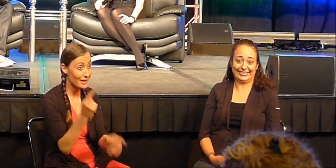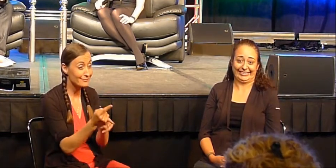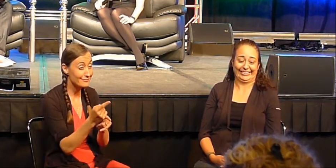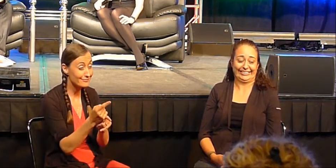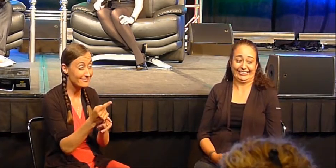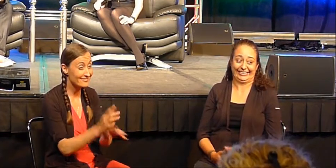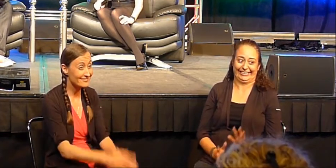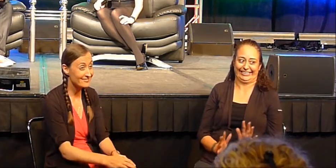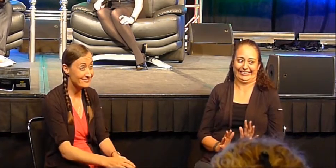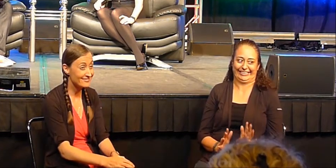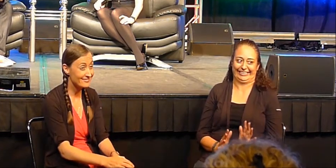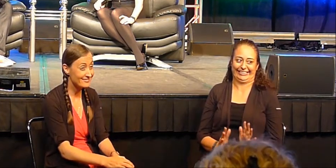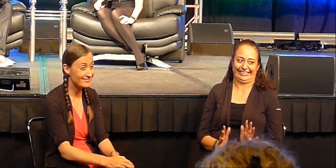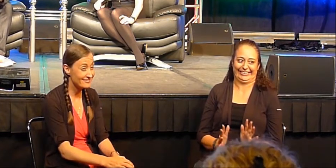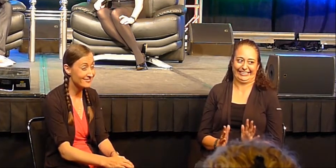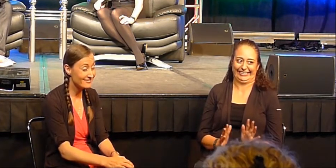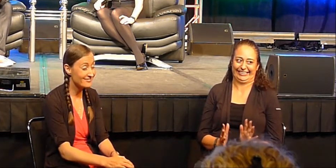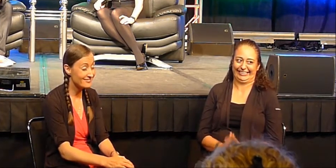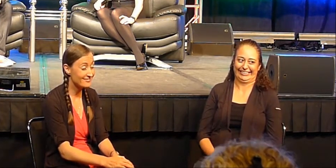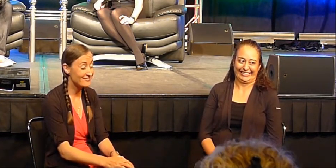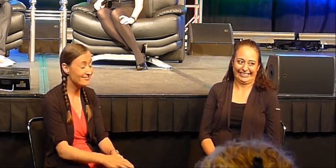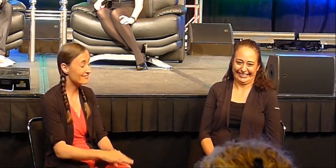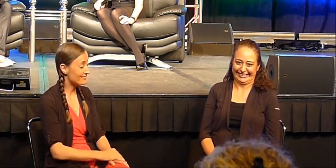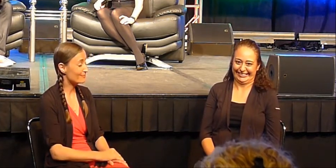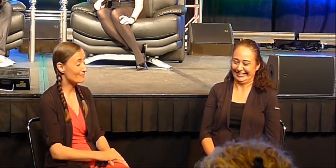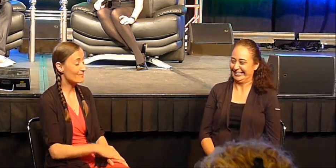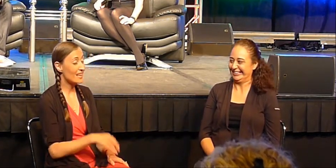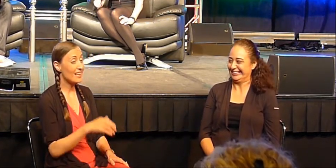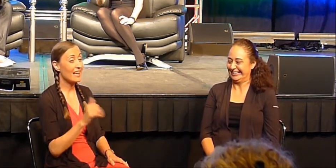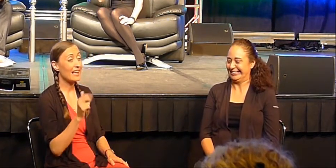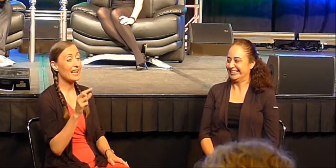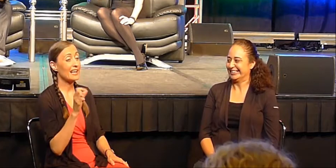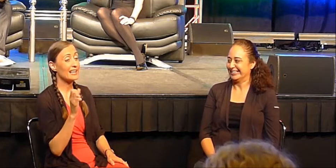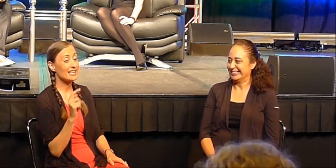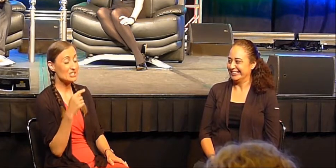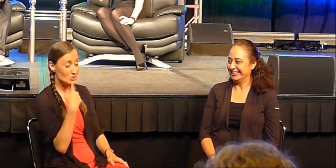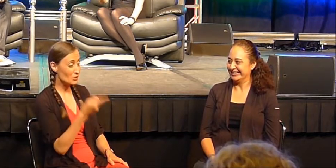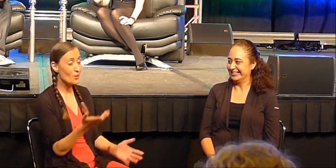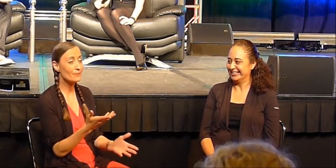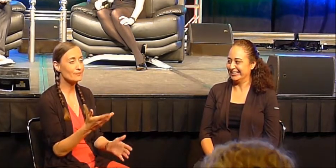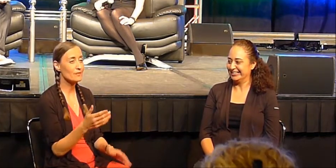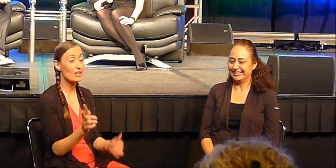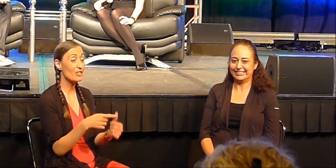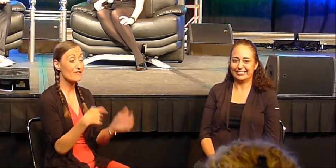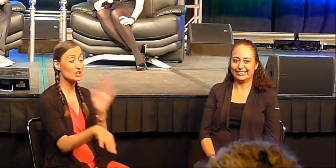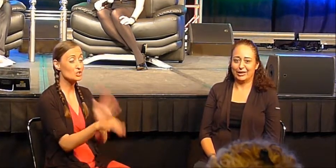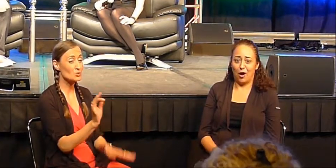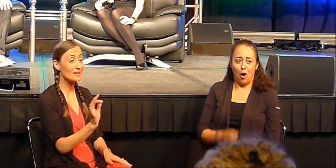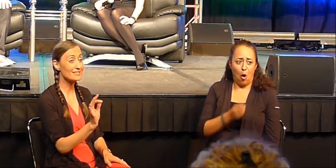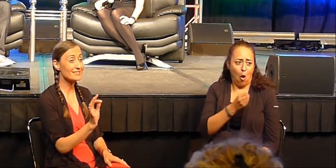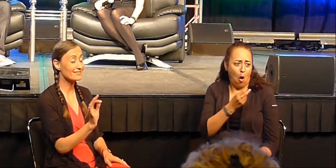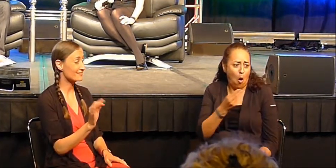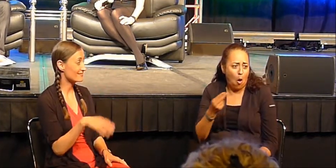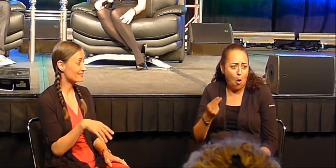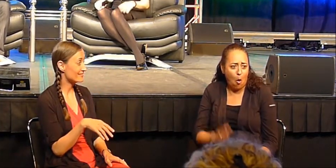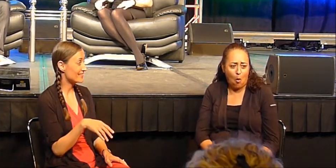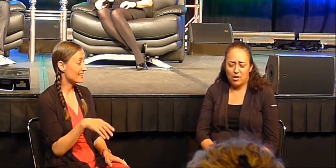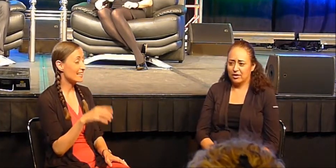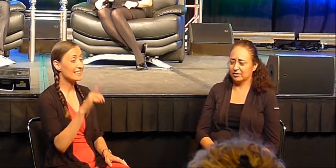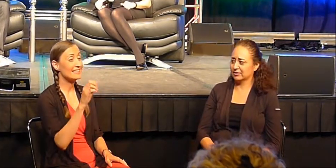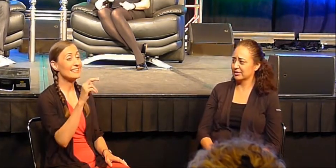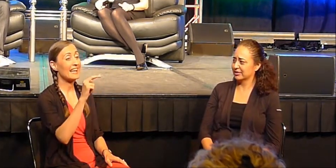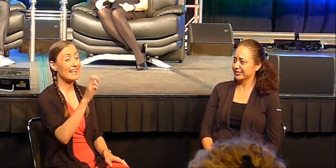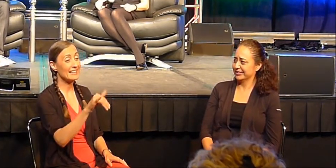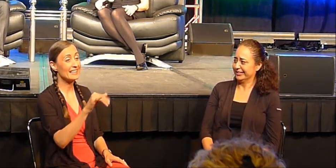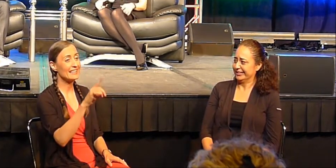His agent told him that Danny DeVito was the first choice. I know. And poor Wally,